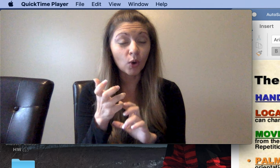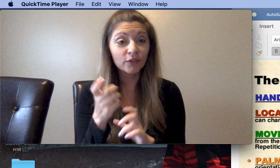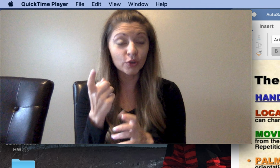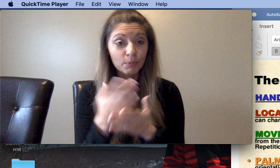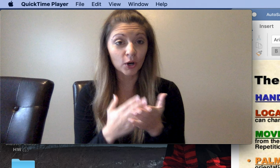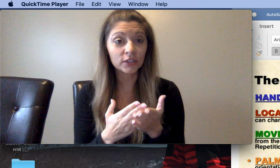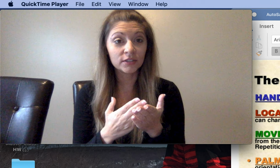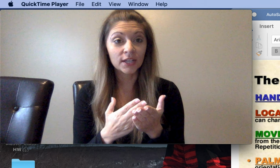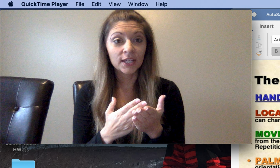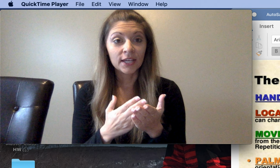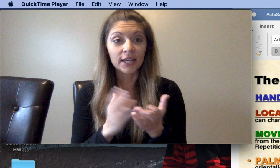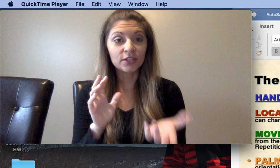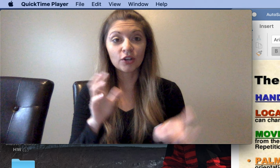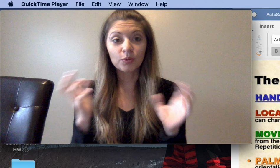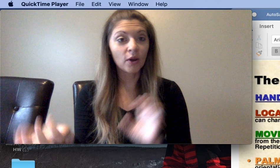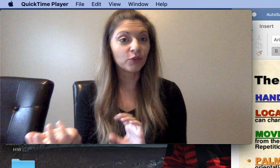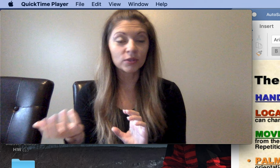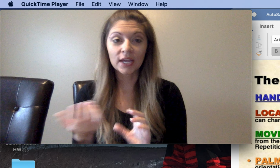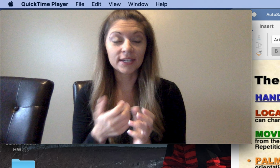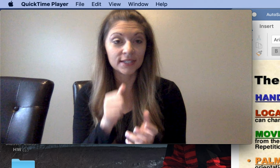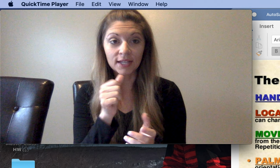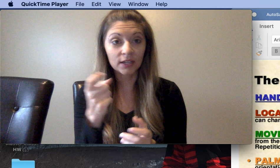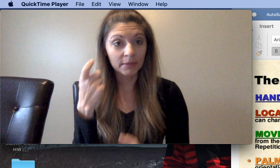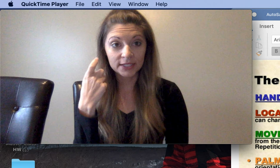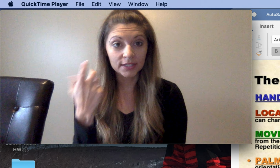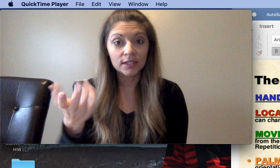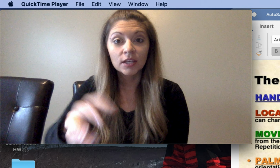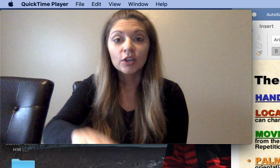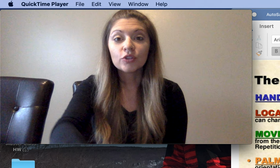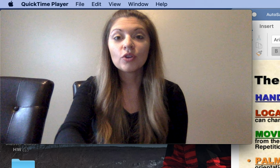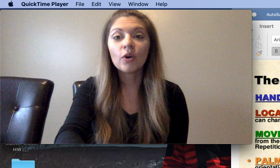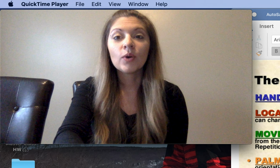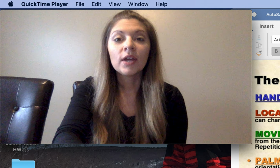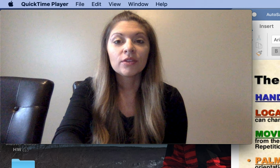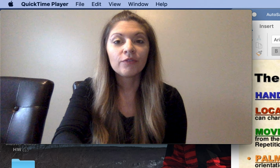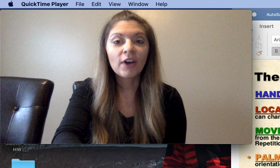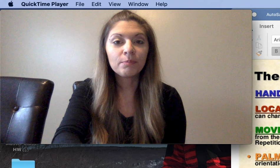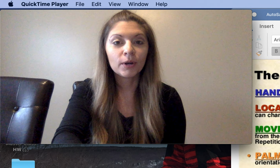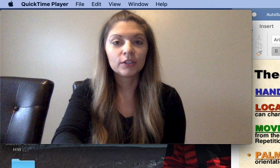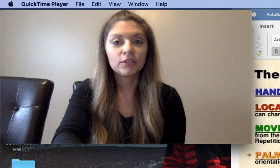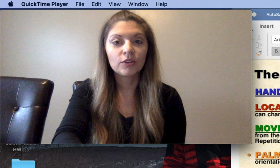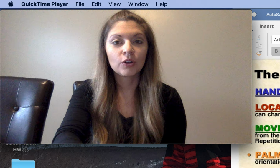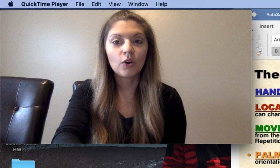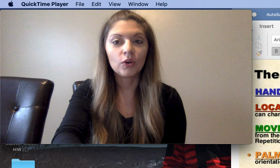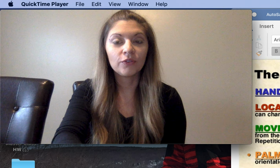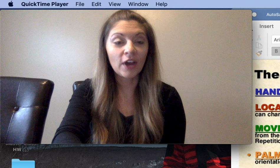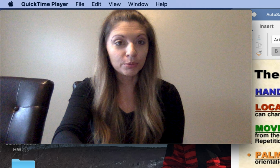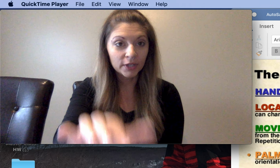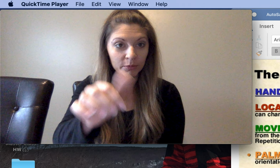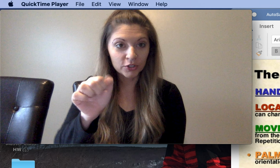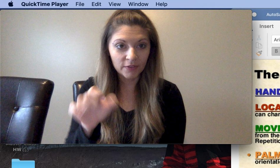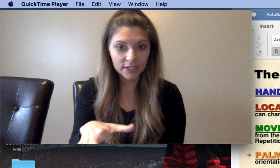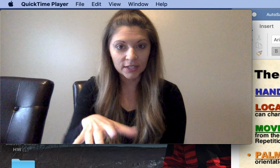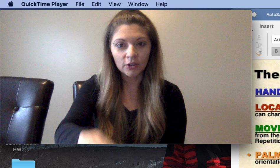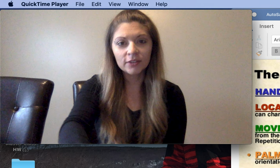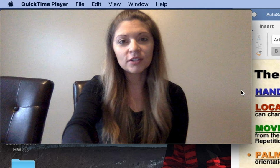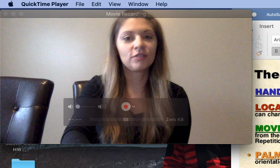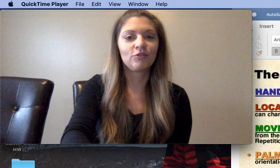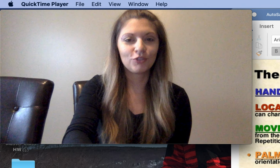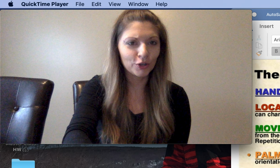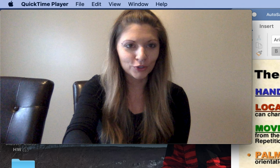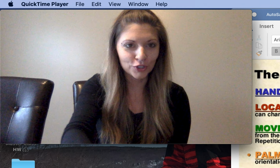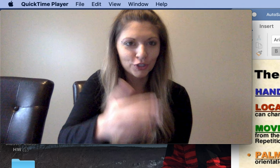up one of those parts, it's going to throw off the whole sign and it's not going to make sense. So the 5 parts, they're called the 5 parameters of ASL.